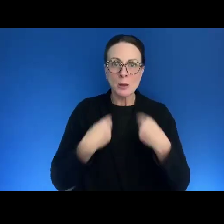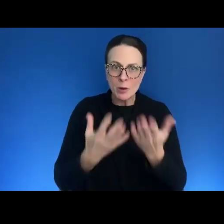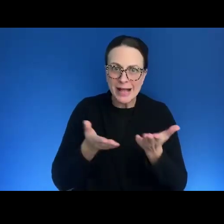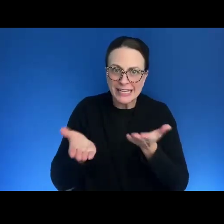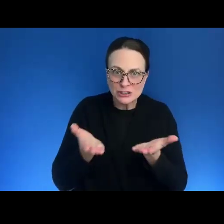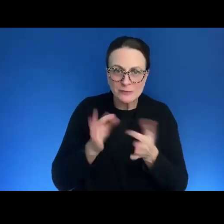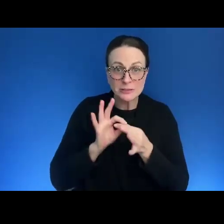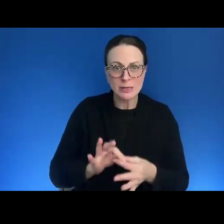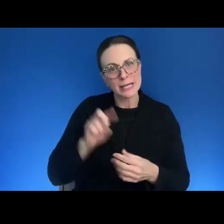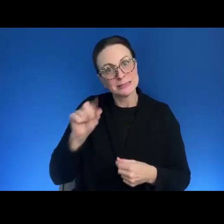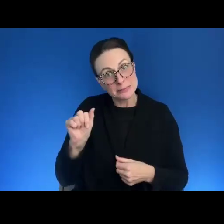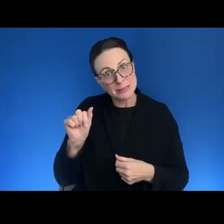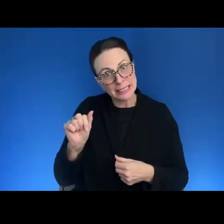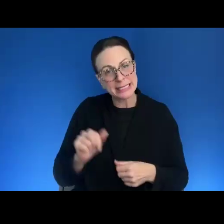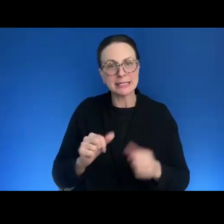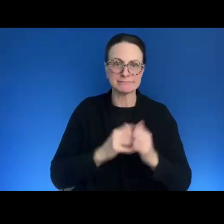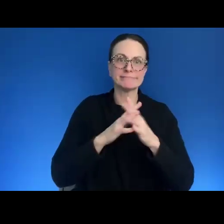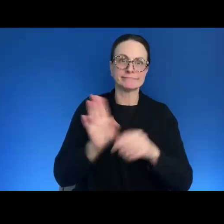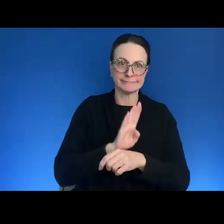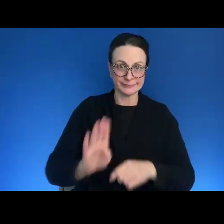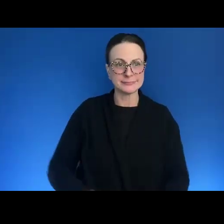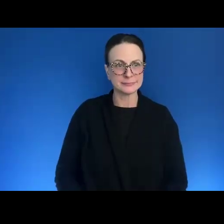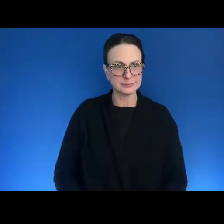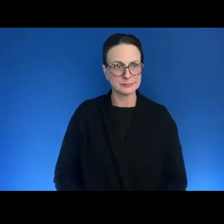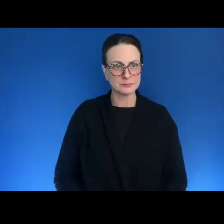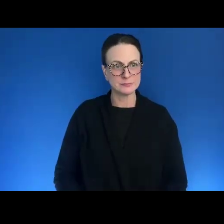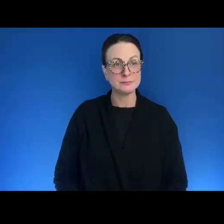services related to disability entrepreneurship. So